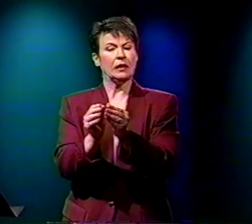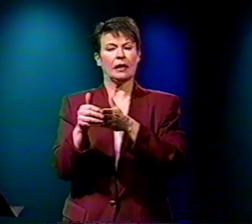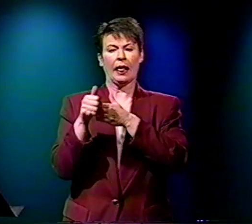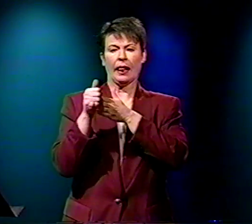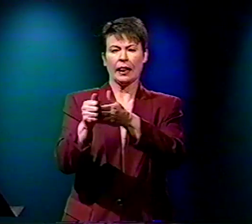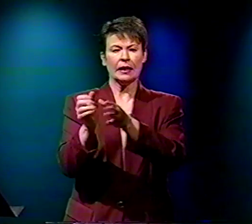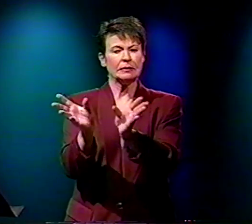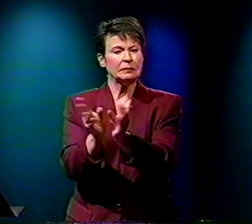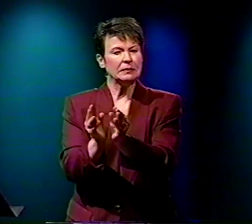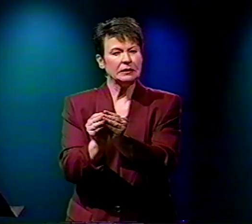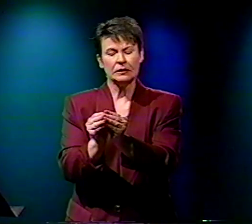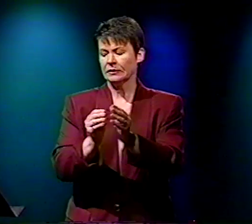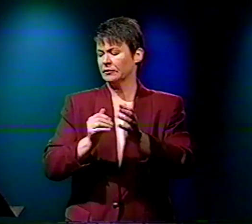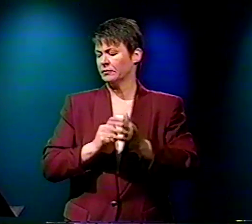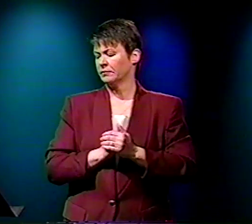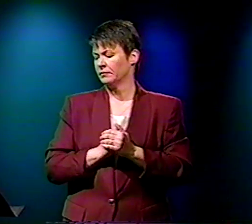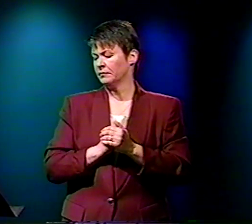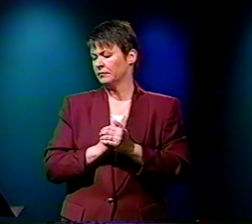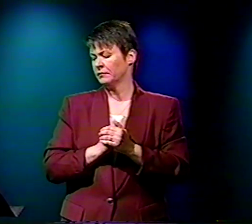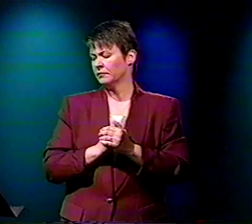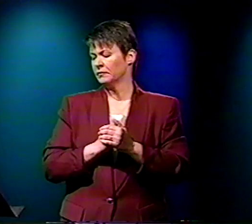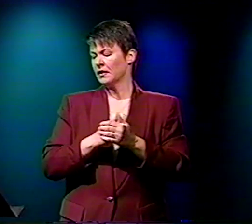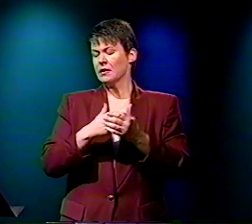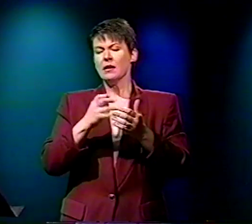how the deaf person participates in a meeting.